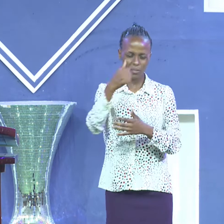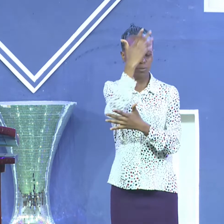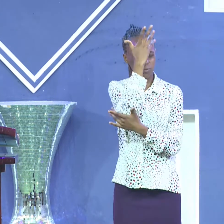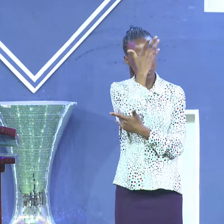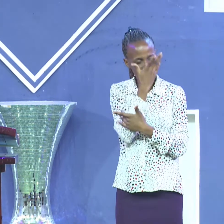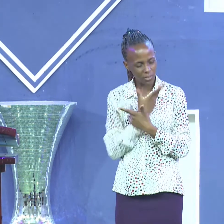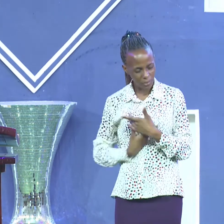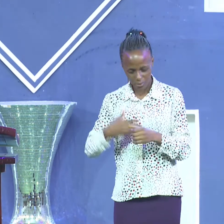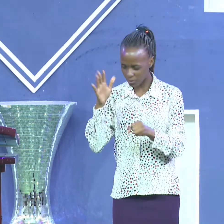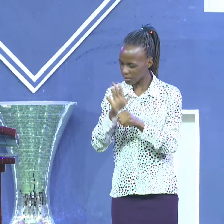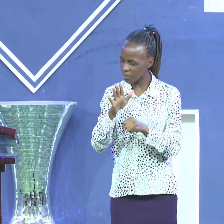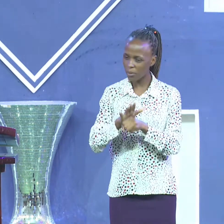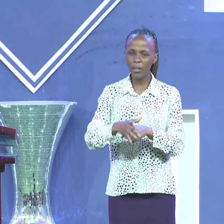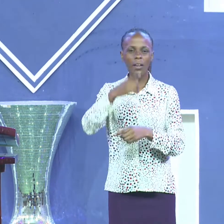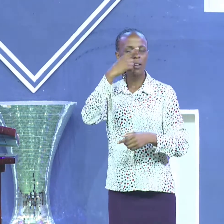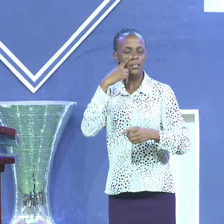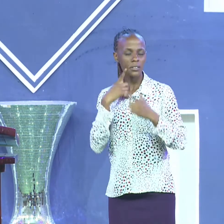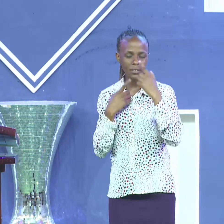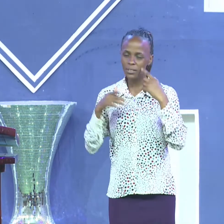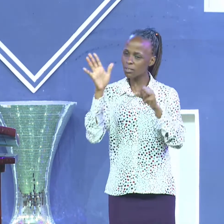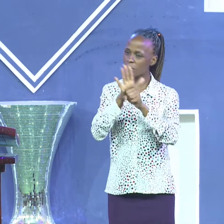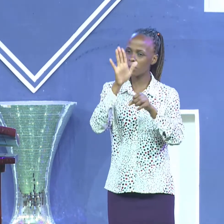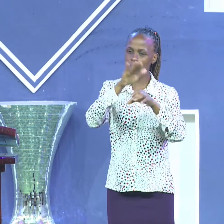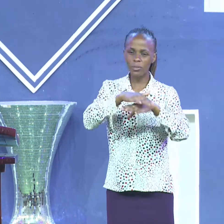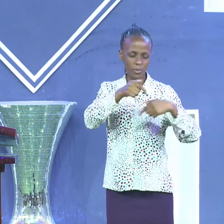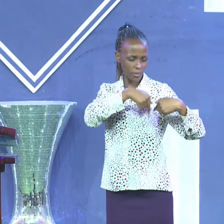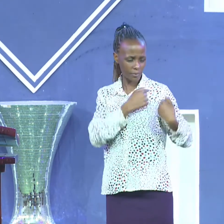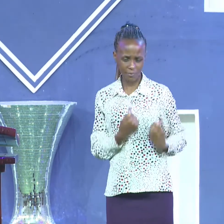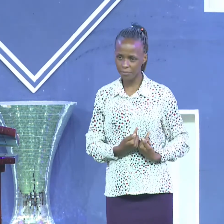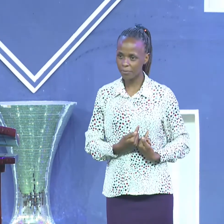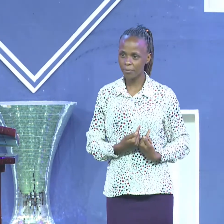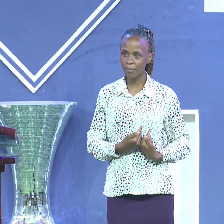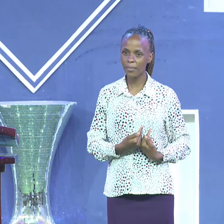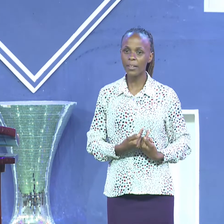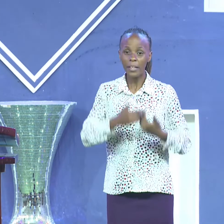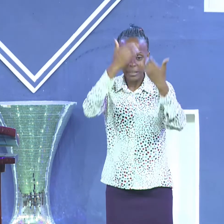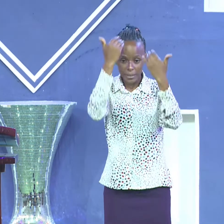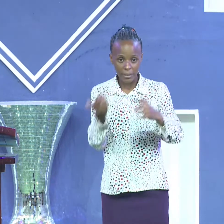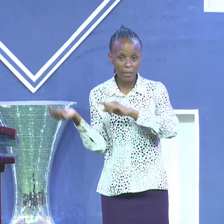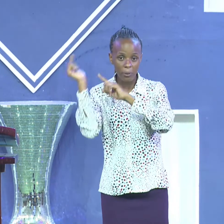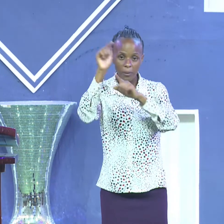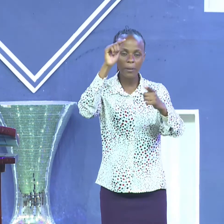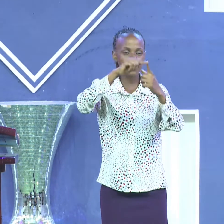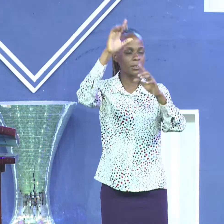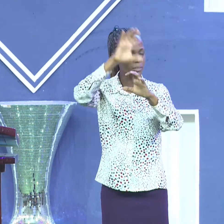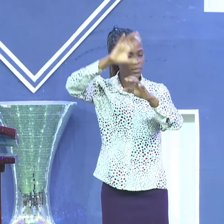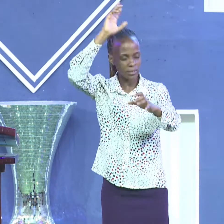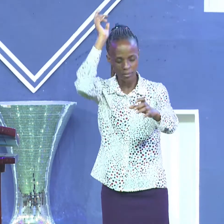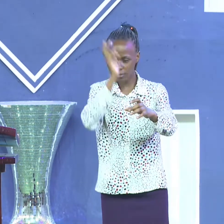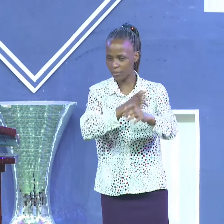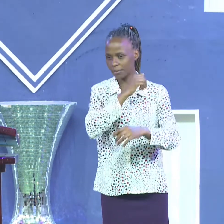she was in much pain. The tears increased upon her heart. Right now, to come to